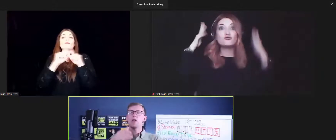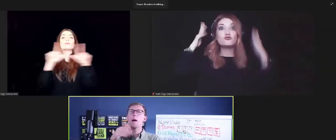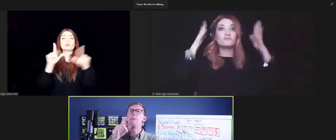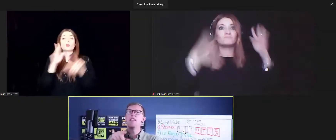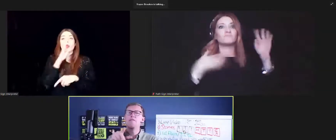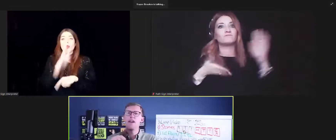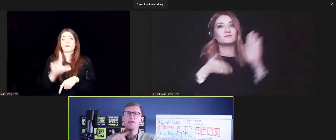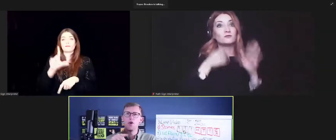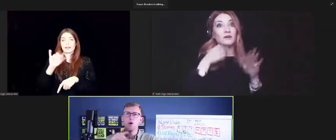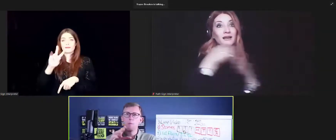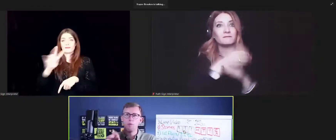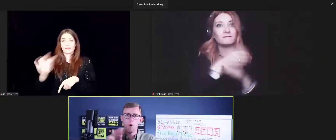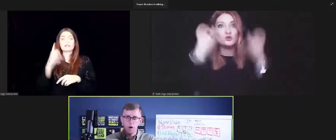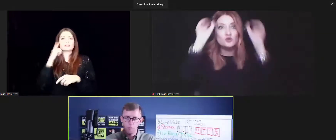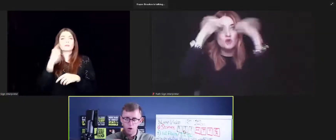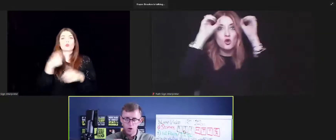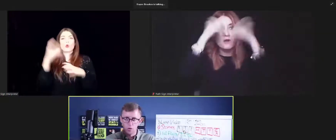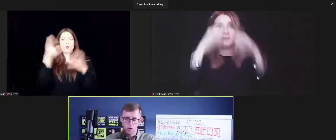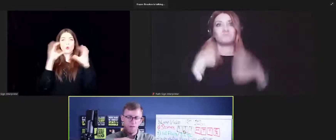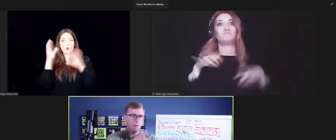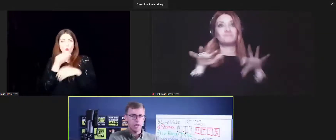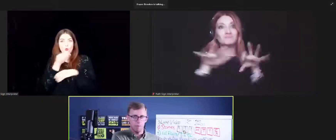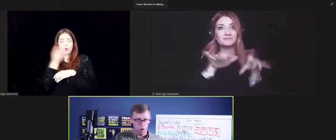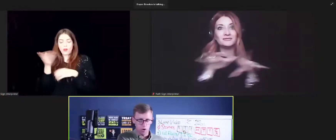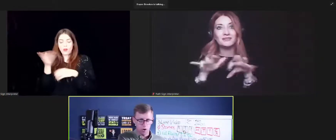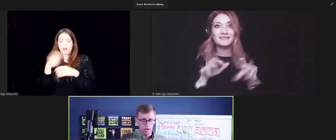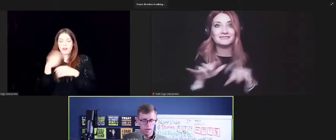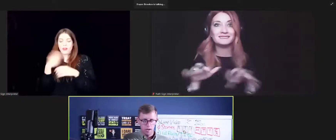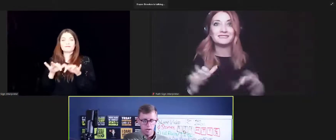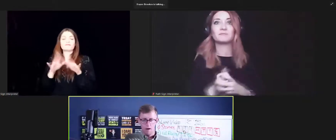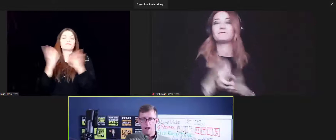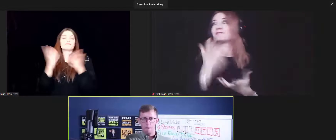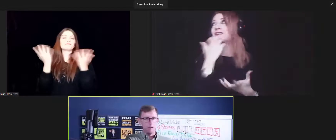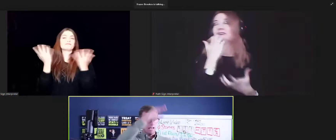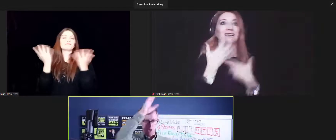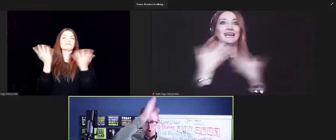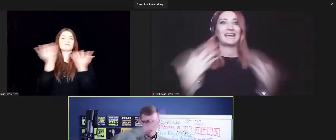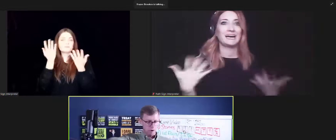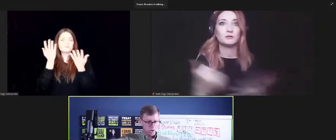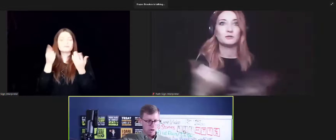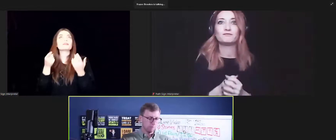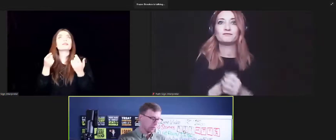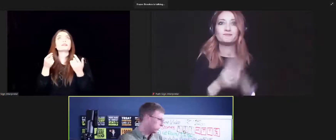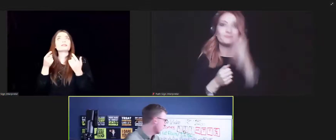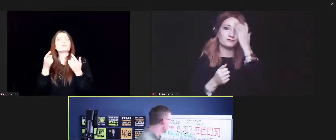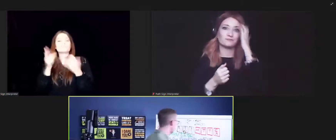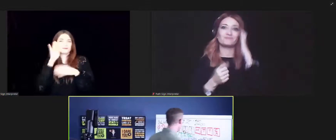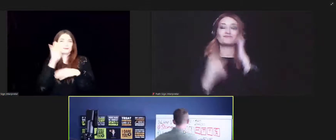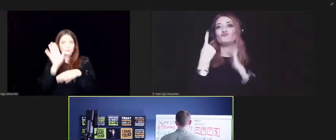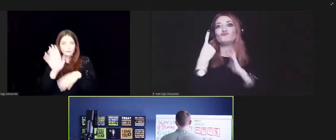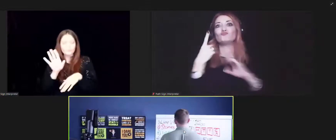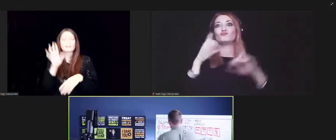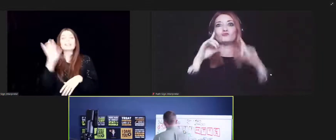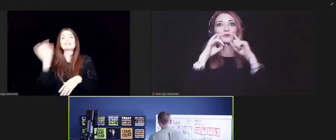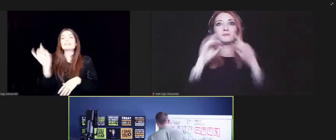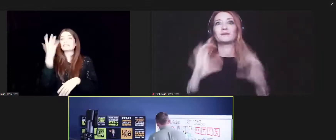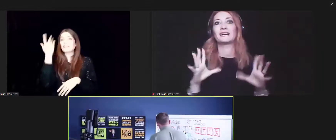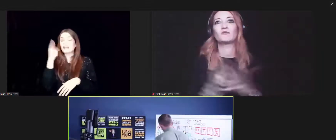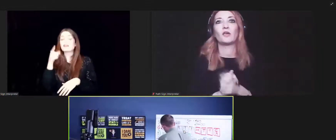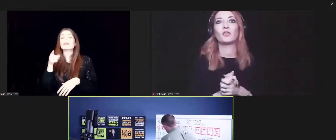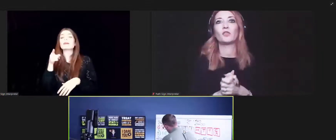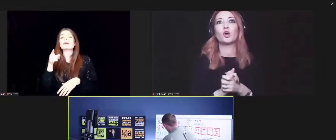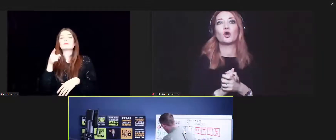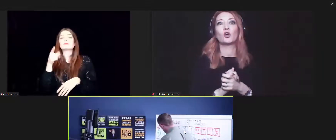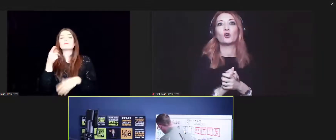basically a benefit that one of your products do. So find one of your products, right? List all your products out. I'll show you.